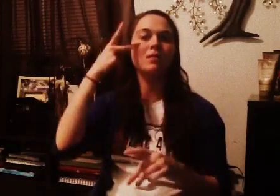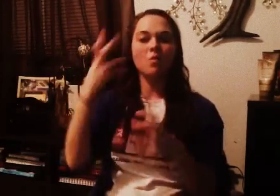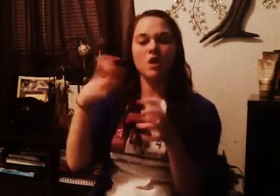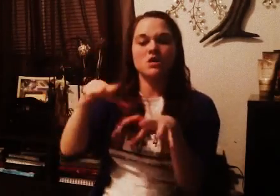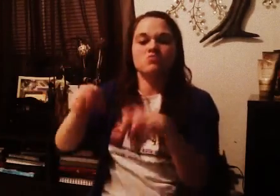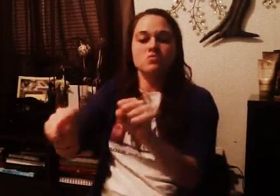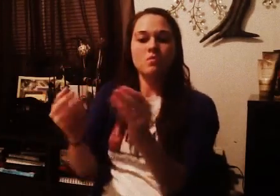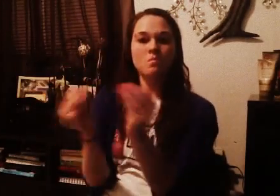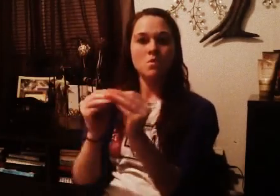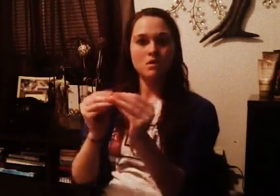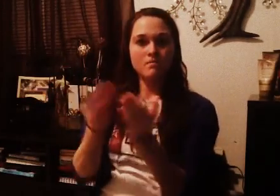shipping trade.